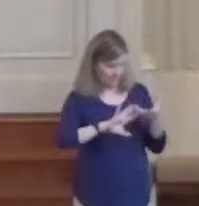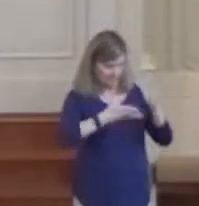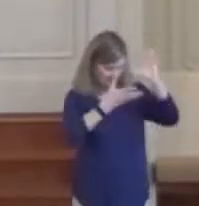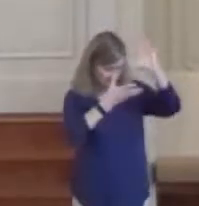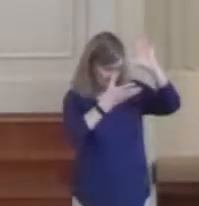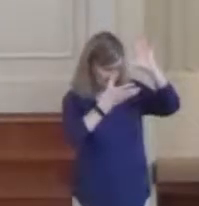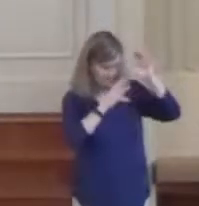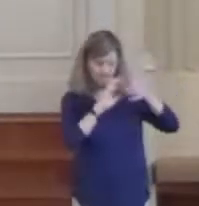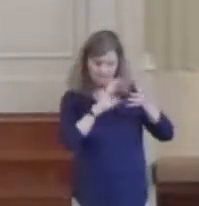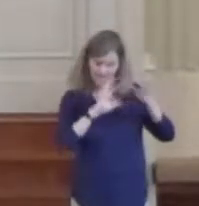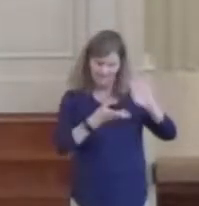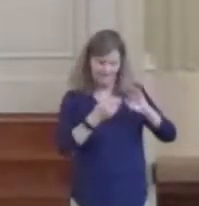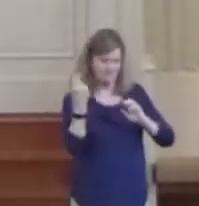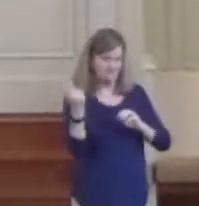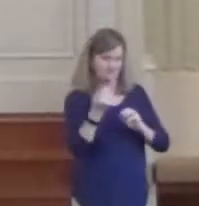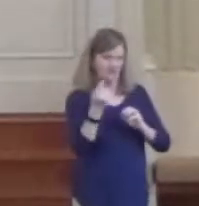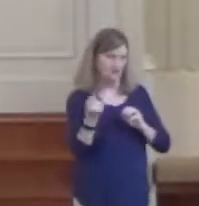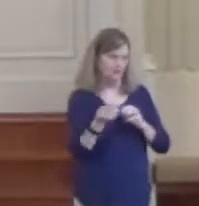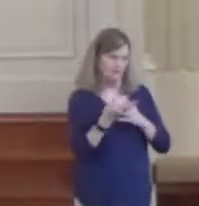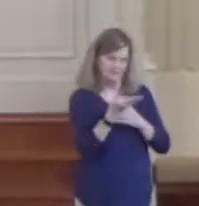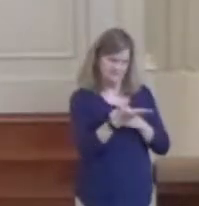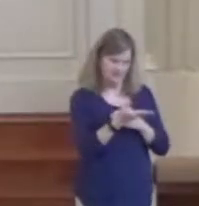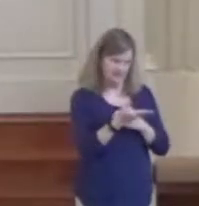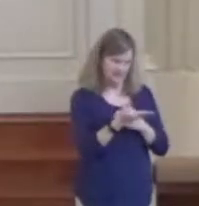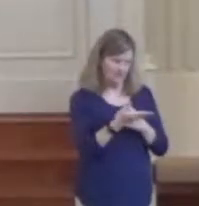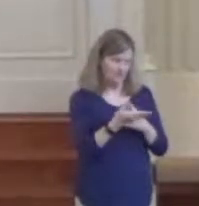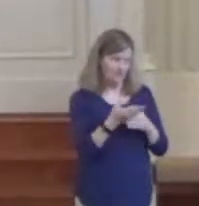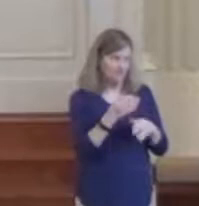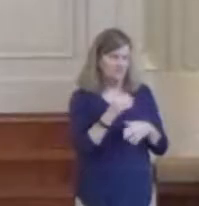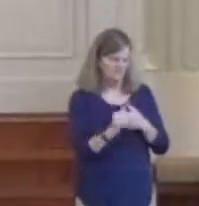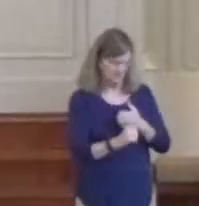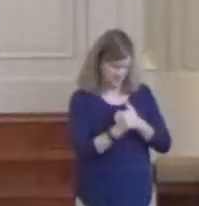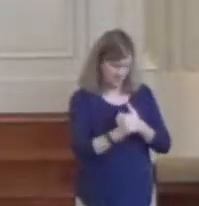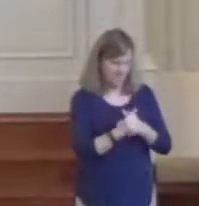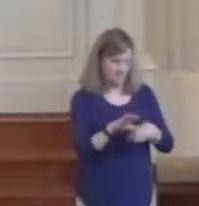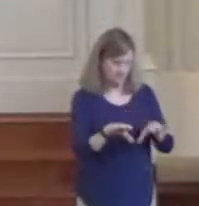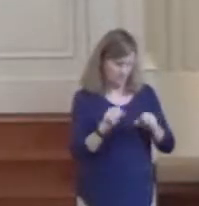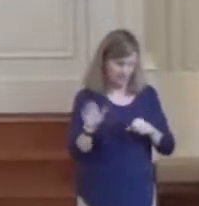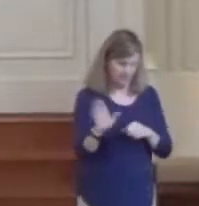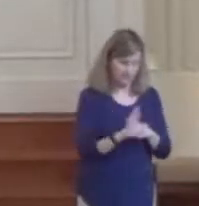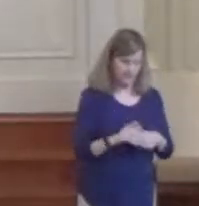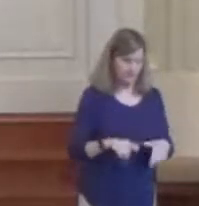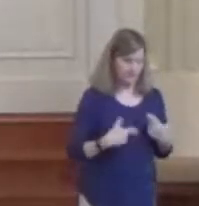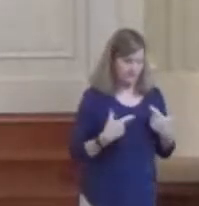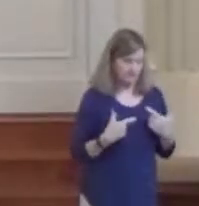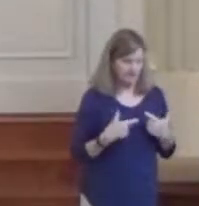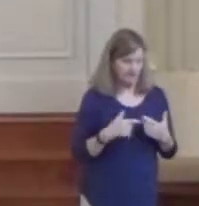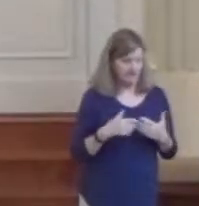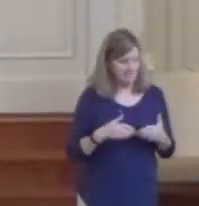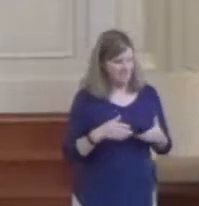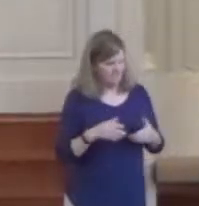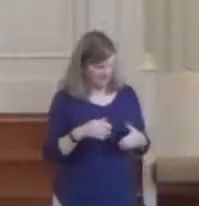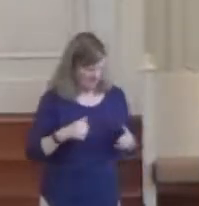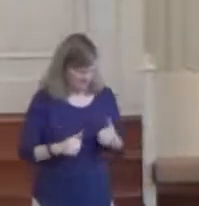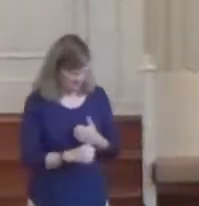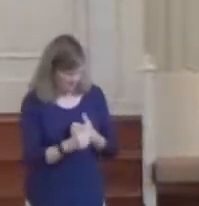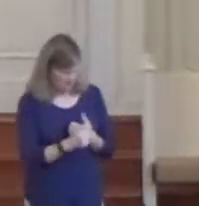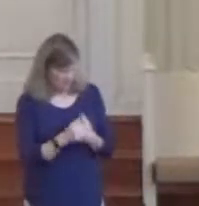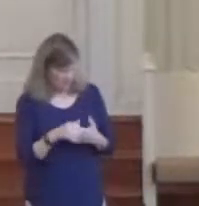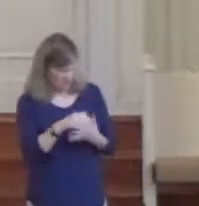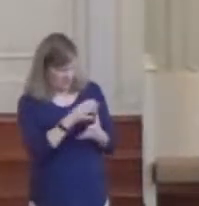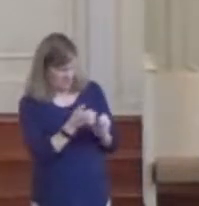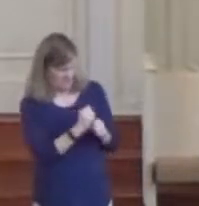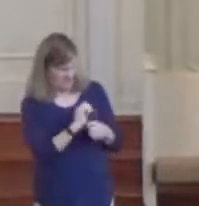lurking at the door. Chaos is what is dangerous. Chaos is what is threatening to take your life, threatening to spin your world into